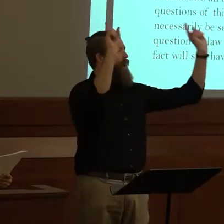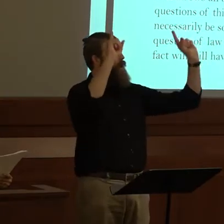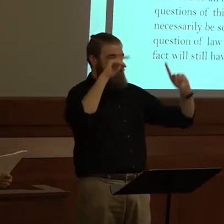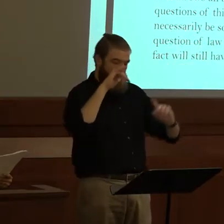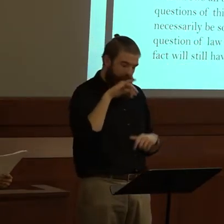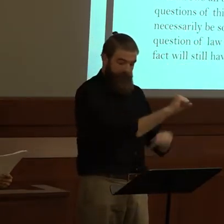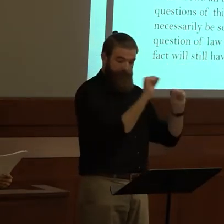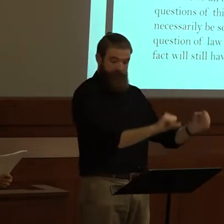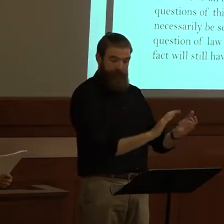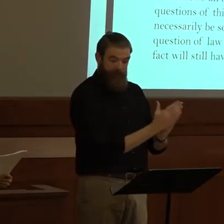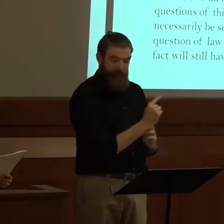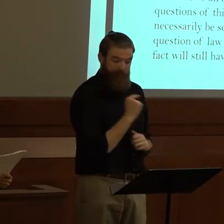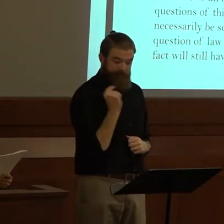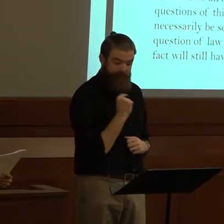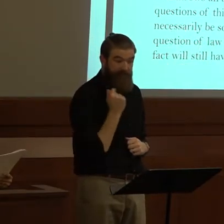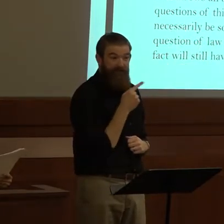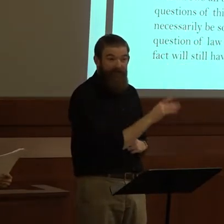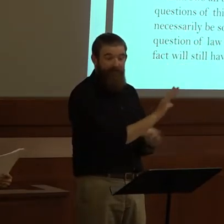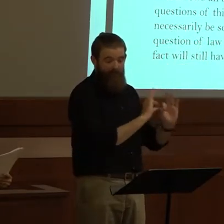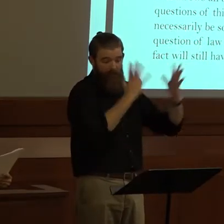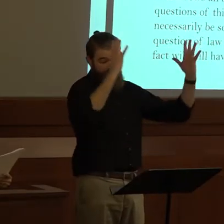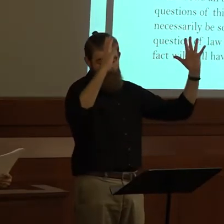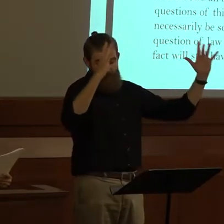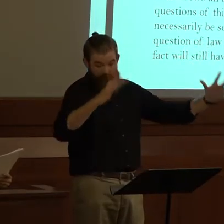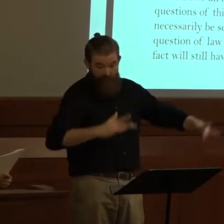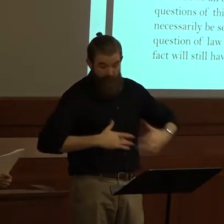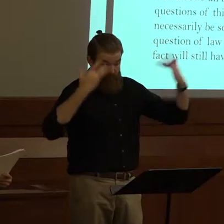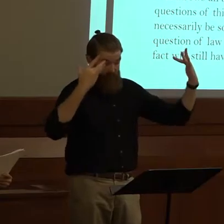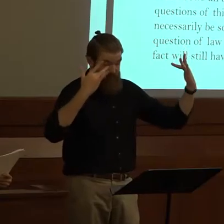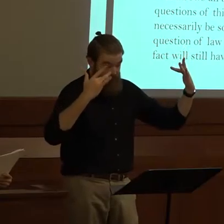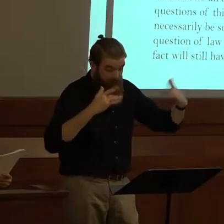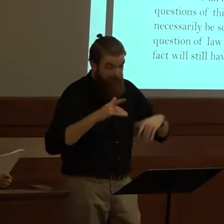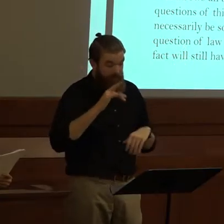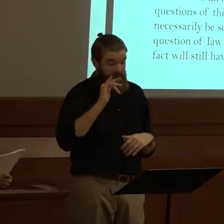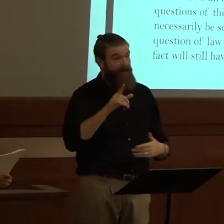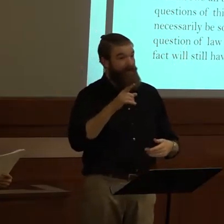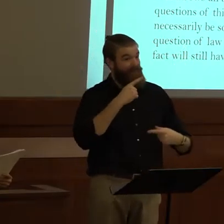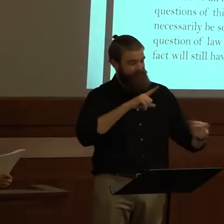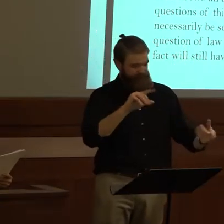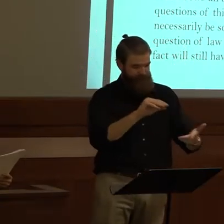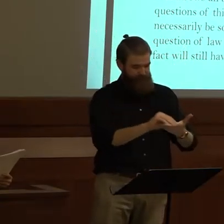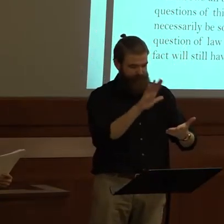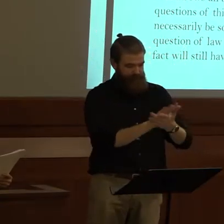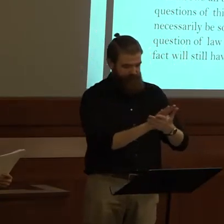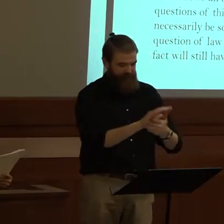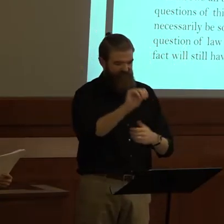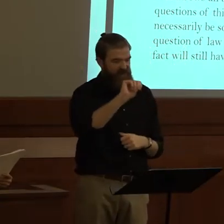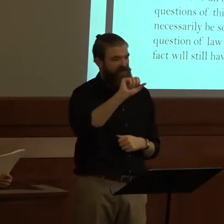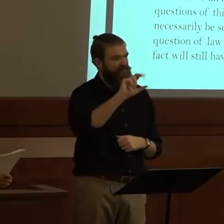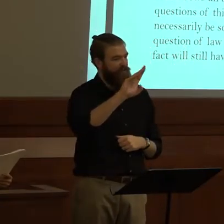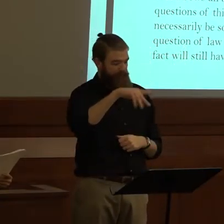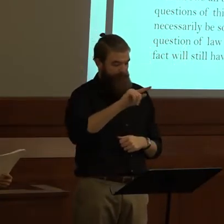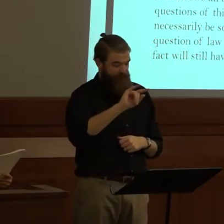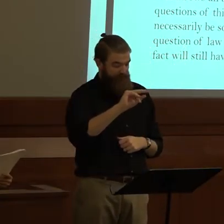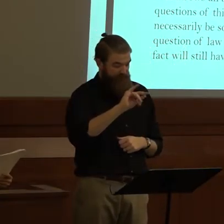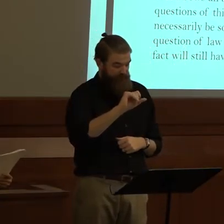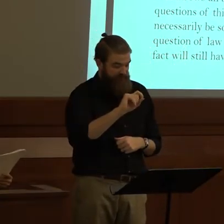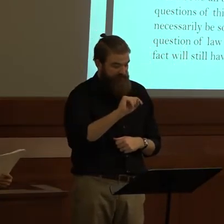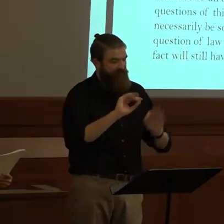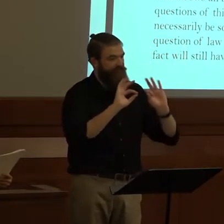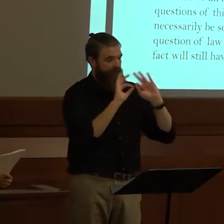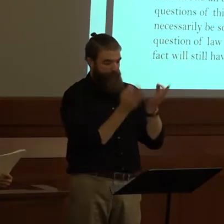instance, yet it is a new approach to the principles involved. This is the first time that this kind of a problem has been submitted